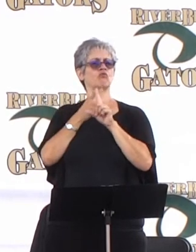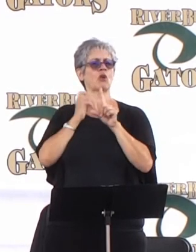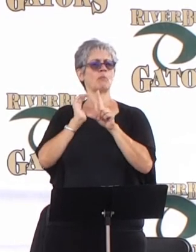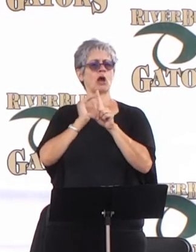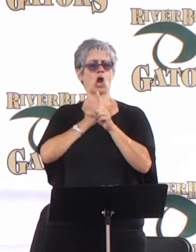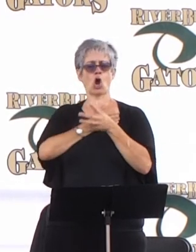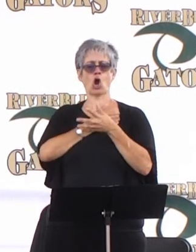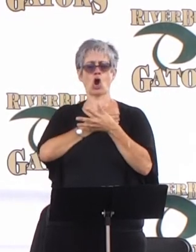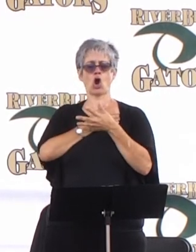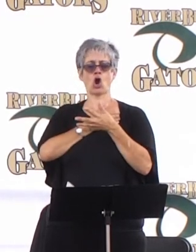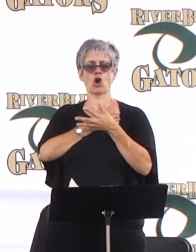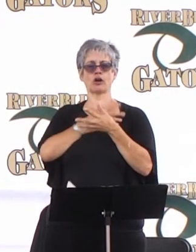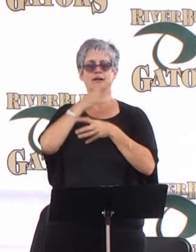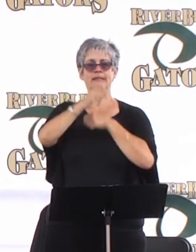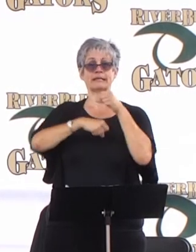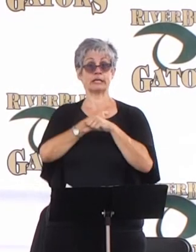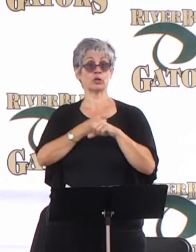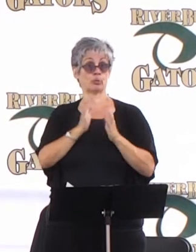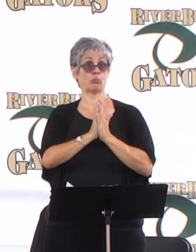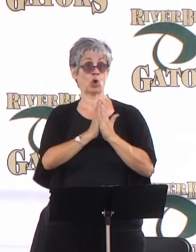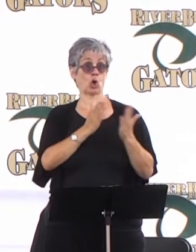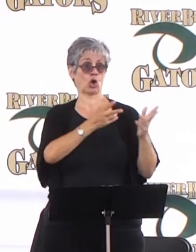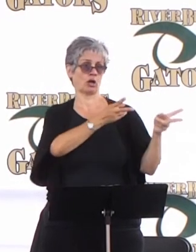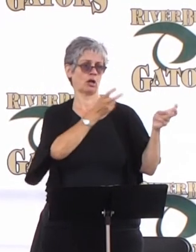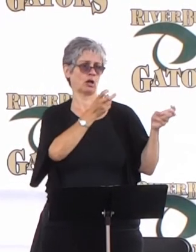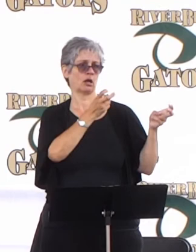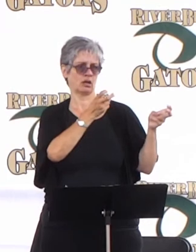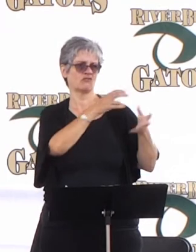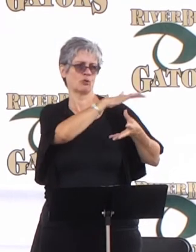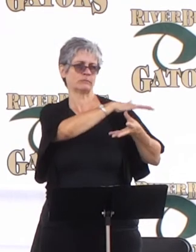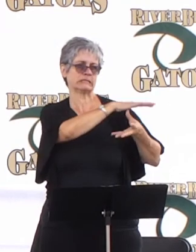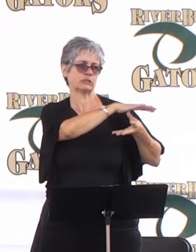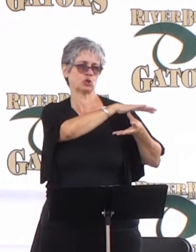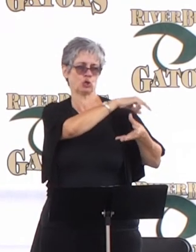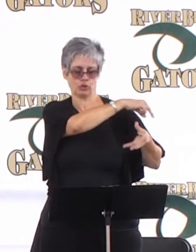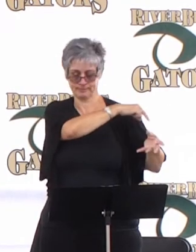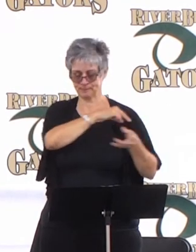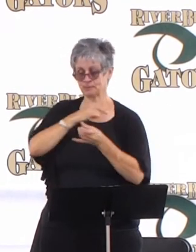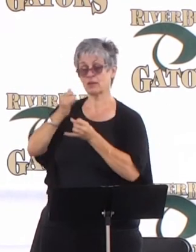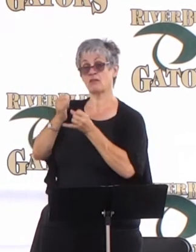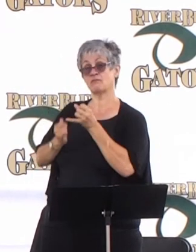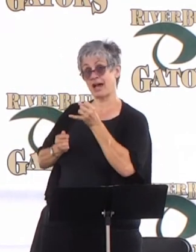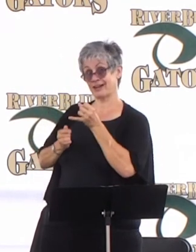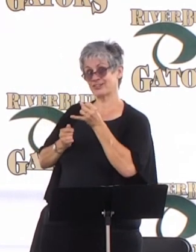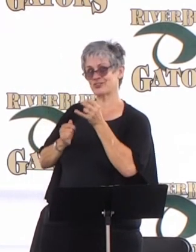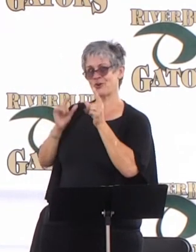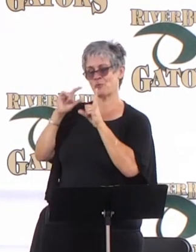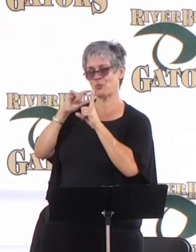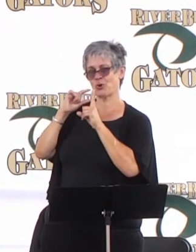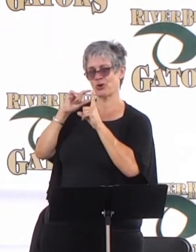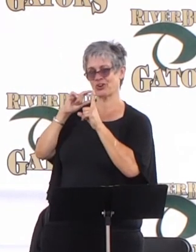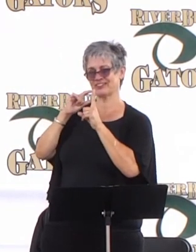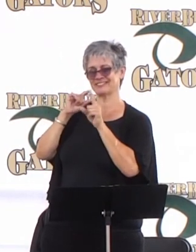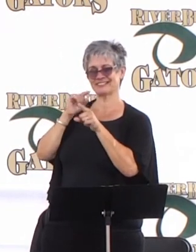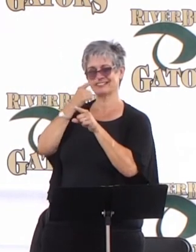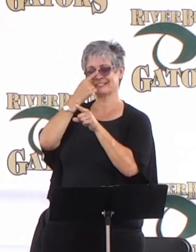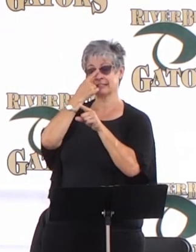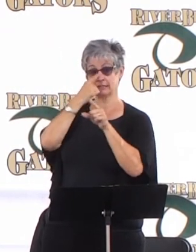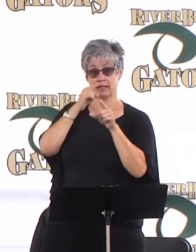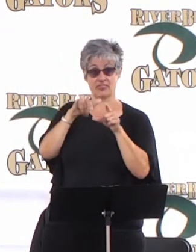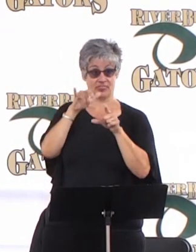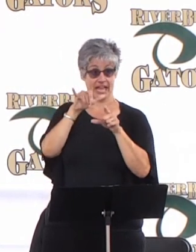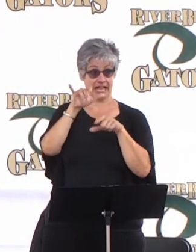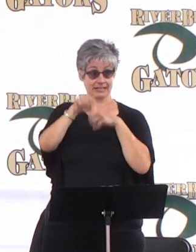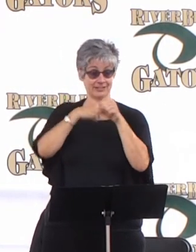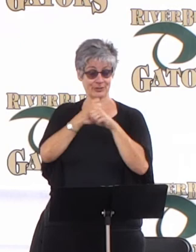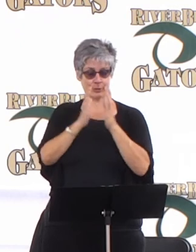yearbook, The Tributary, that I would close today with the final word that was shared in the Tributary yearbook staff's final pages. And